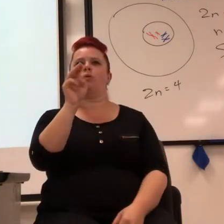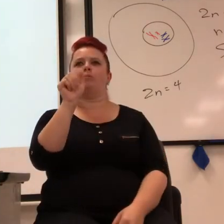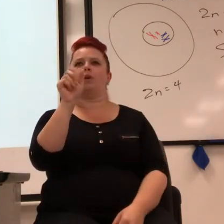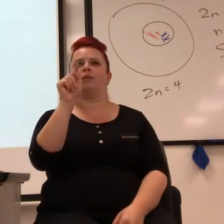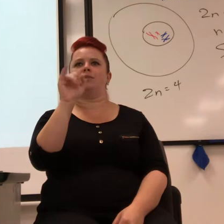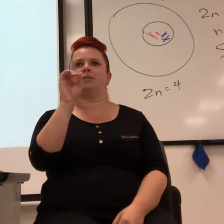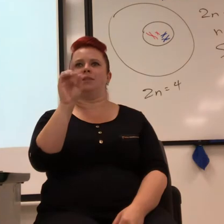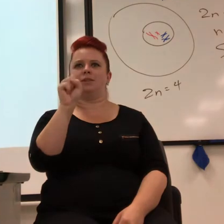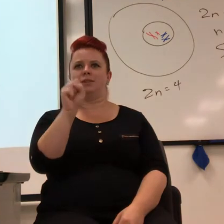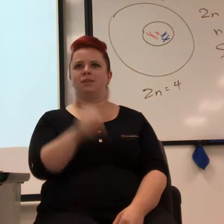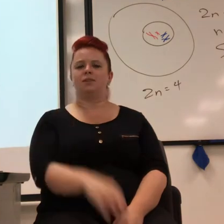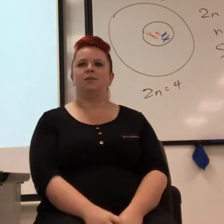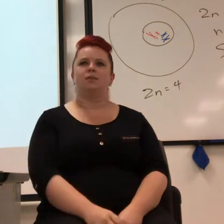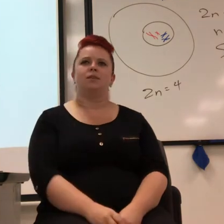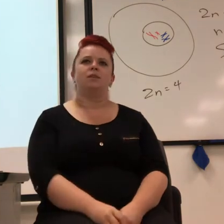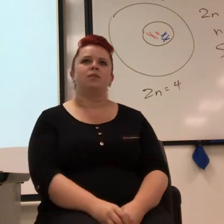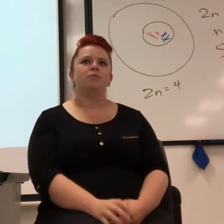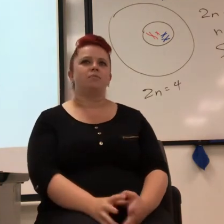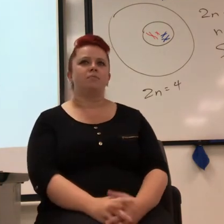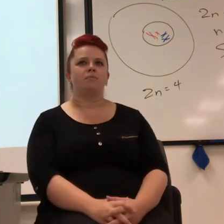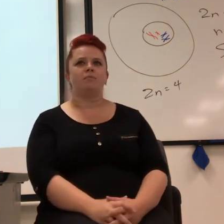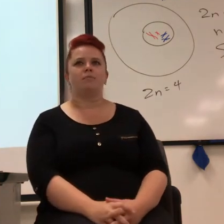that's used.